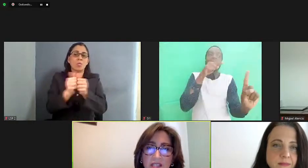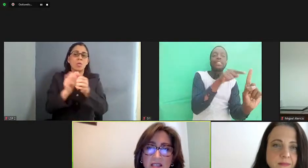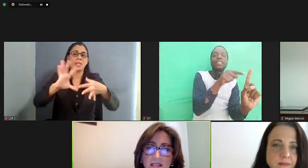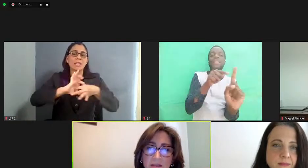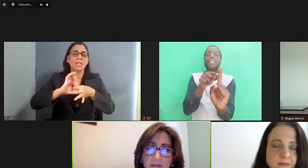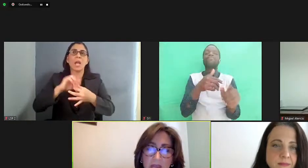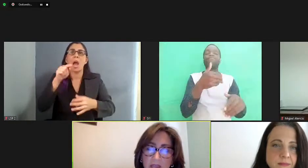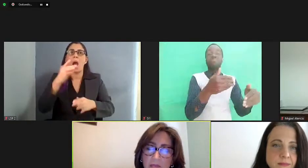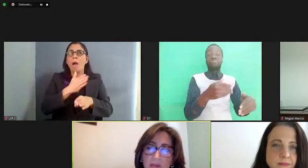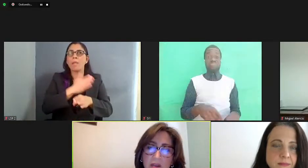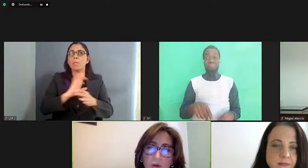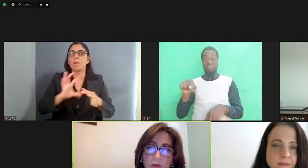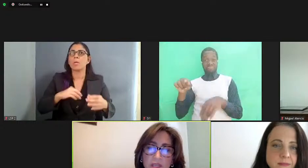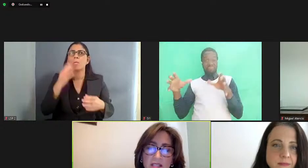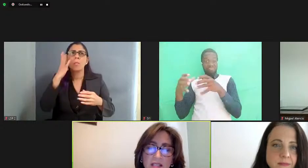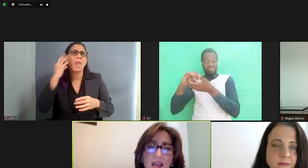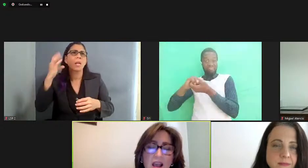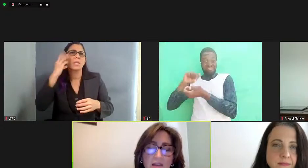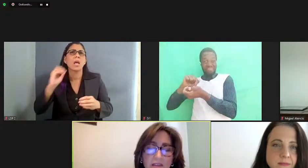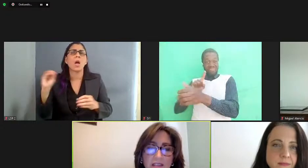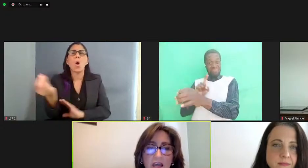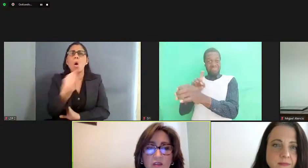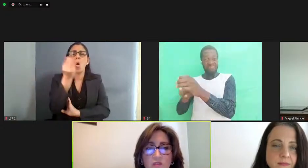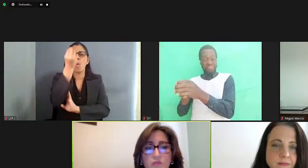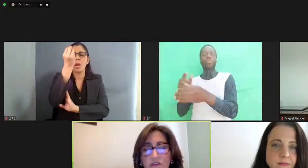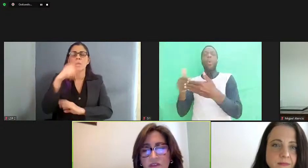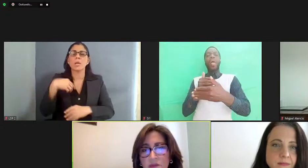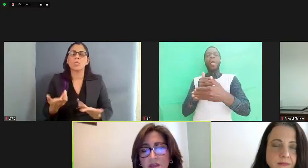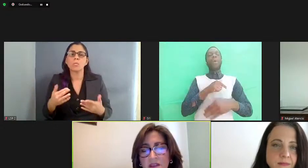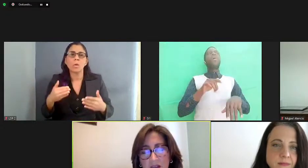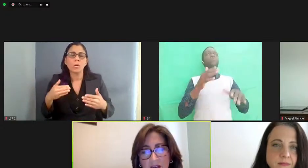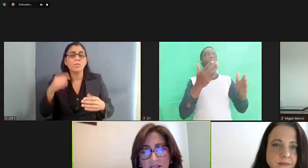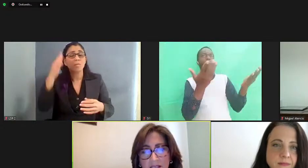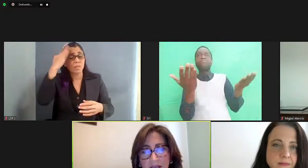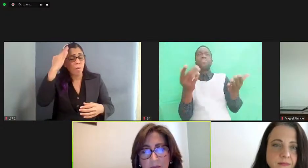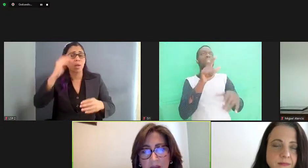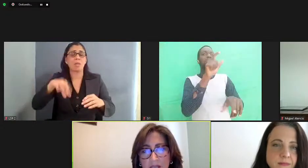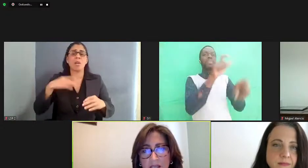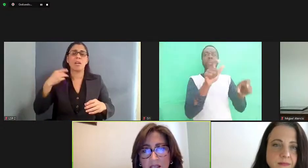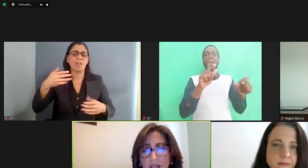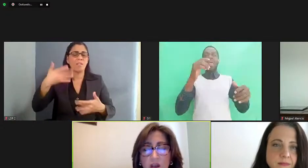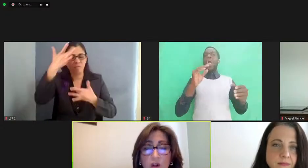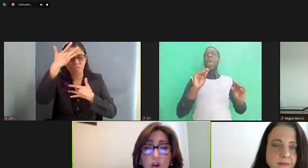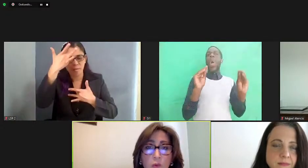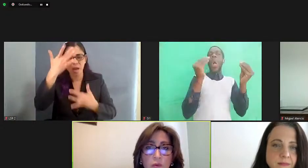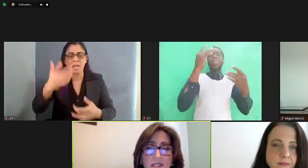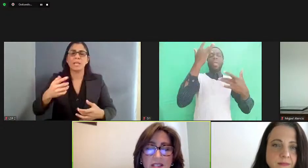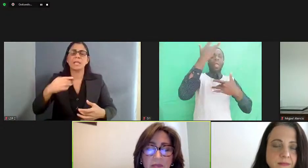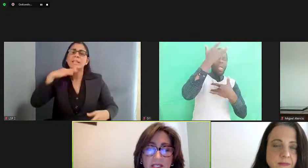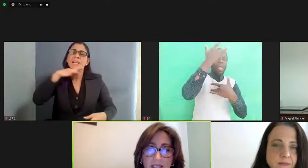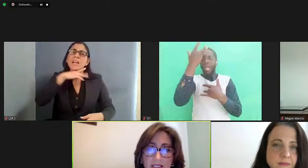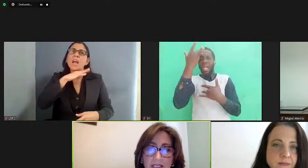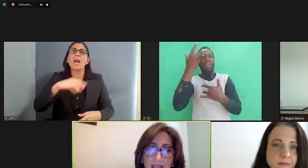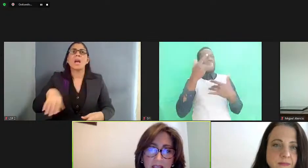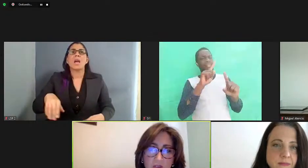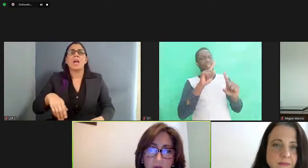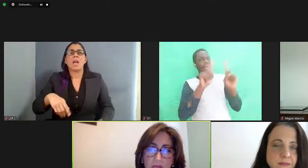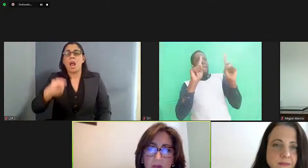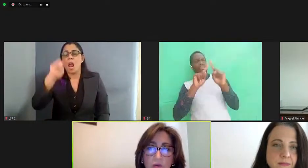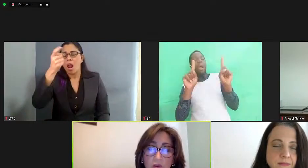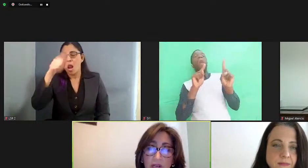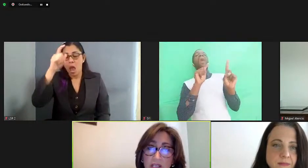before why ai she developed travel experiences for persons